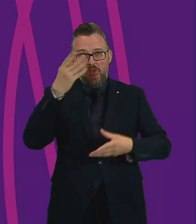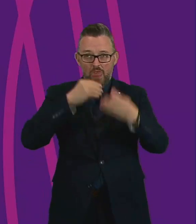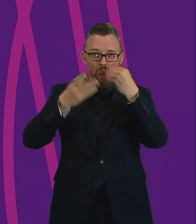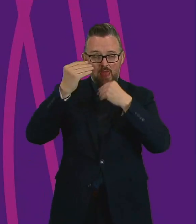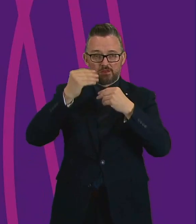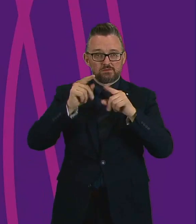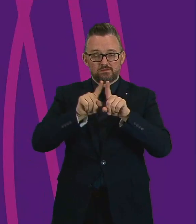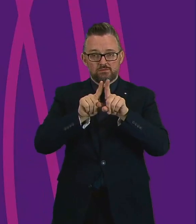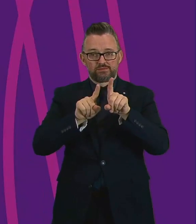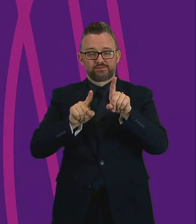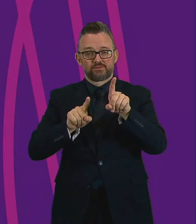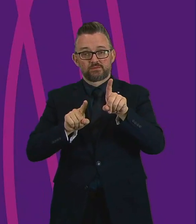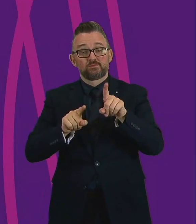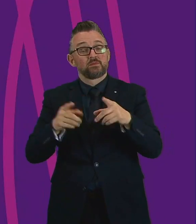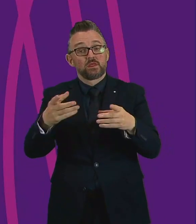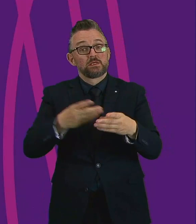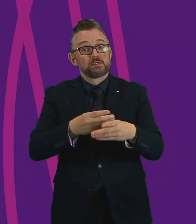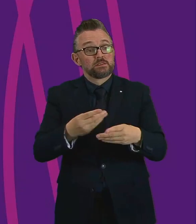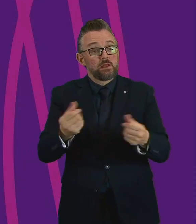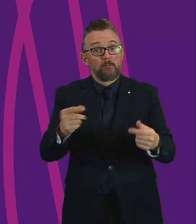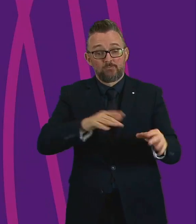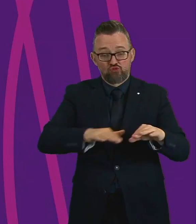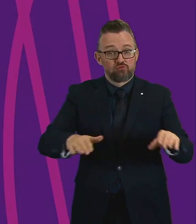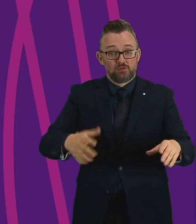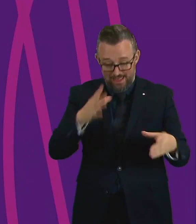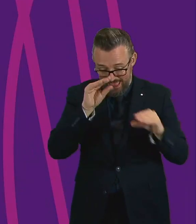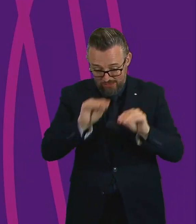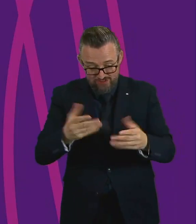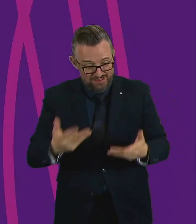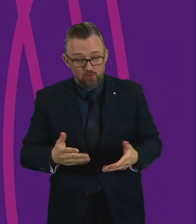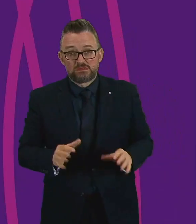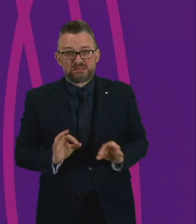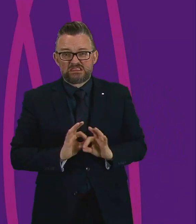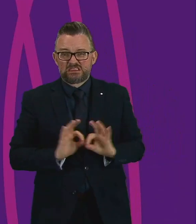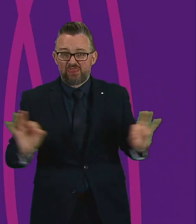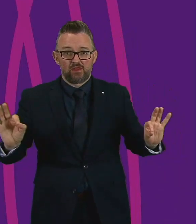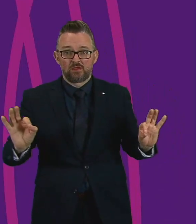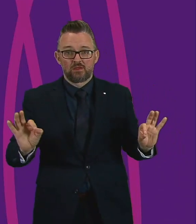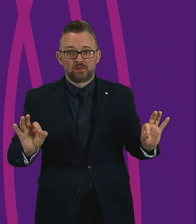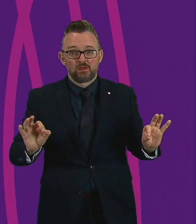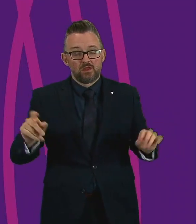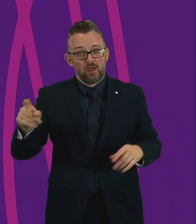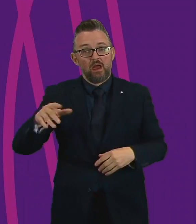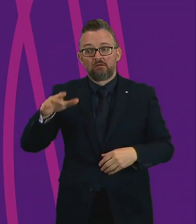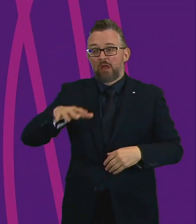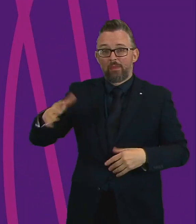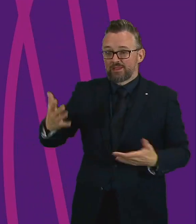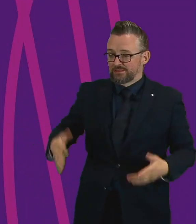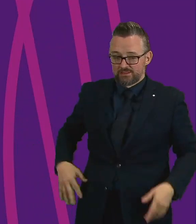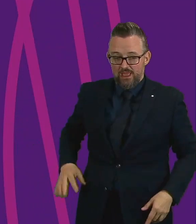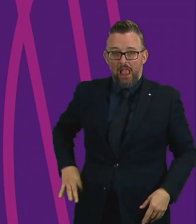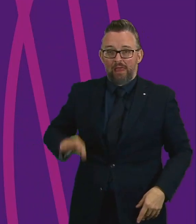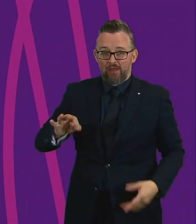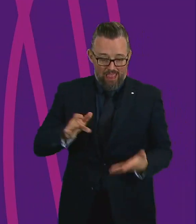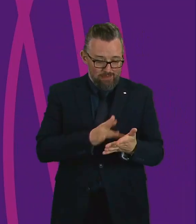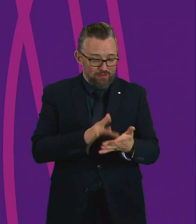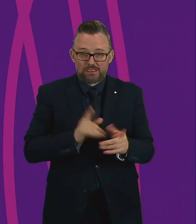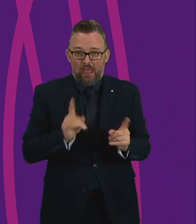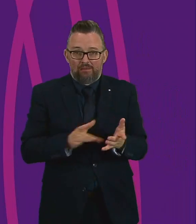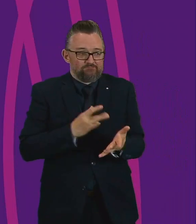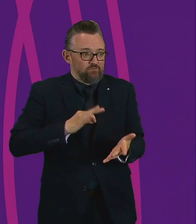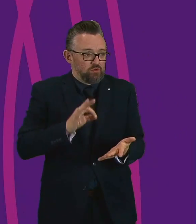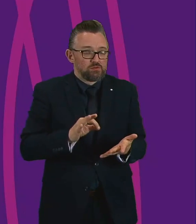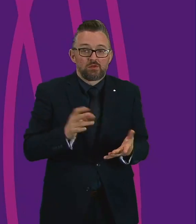passes. Because some children are receiving no education at all. They're from families who can't afford iPads. They can't